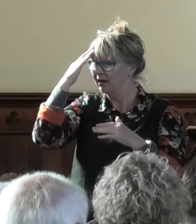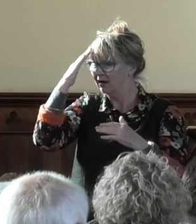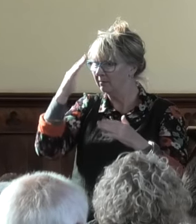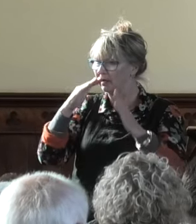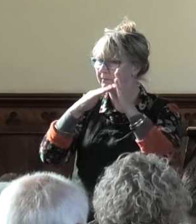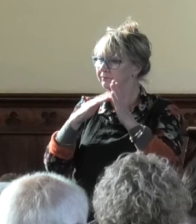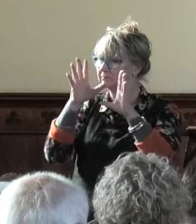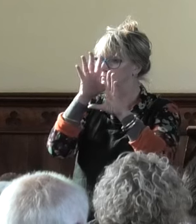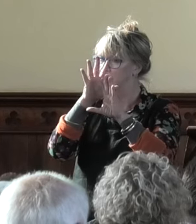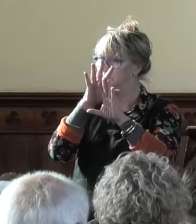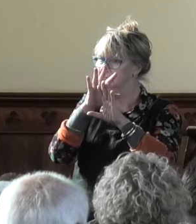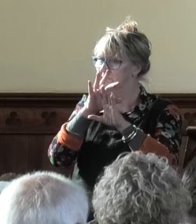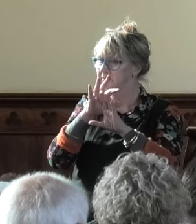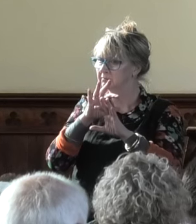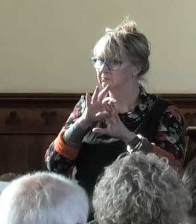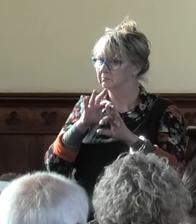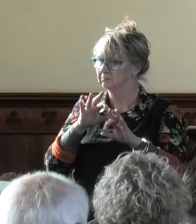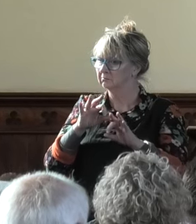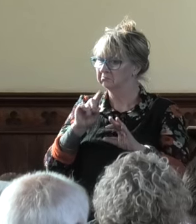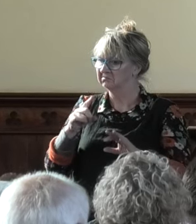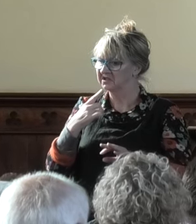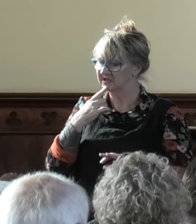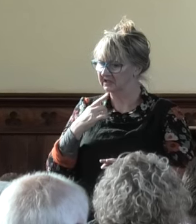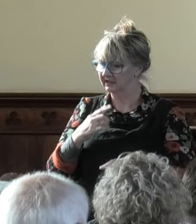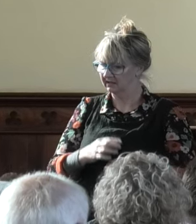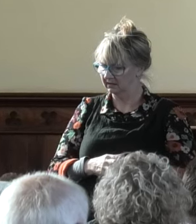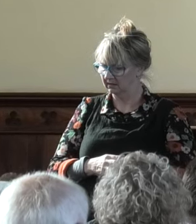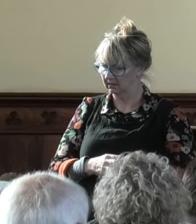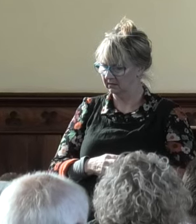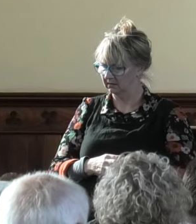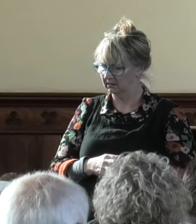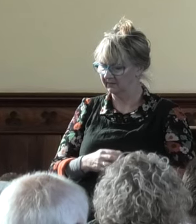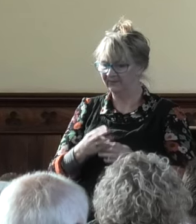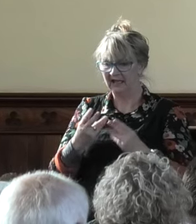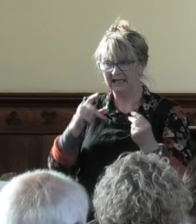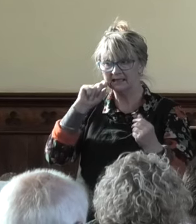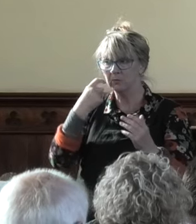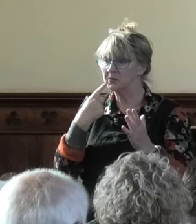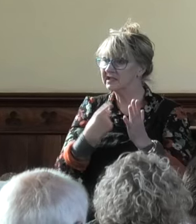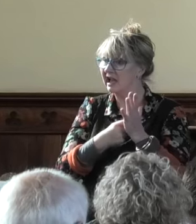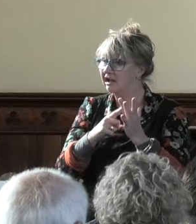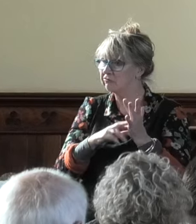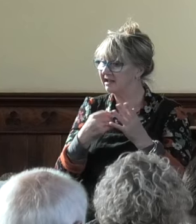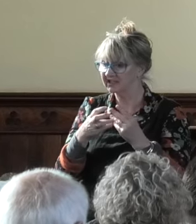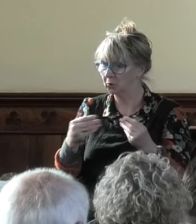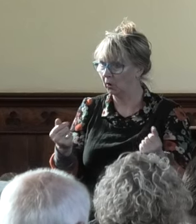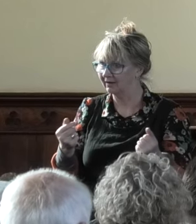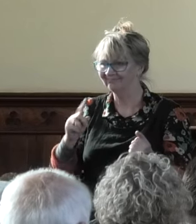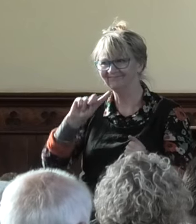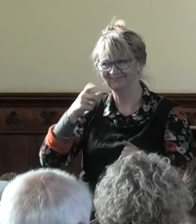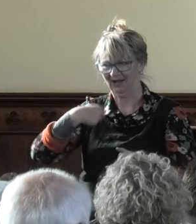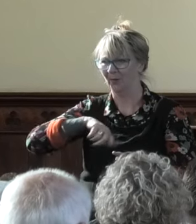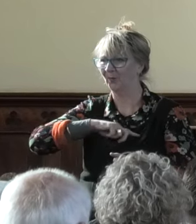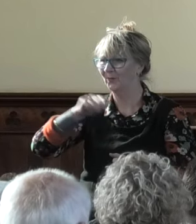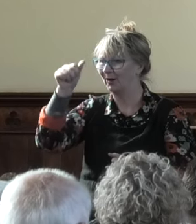sat quietly for a bit. And then she said, some will say that Rin has gone, but we can